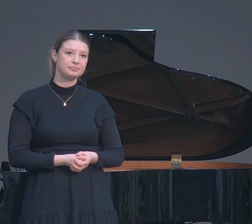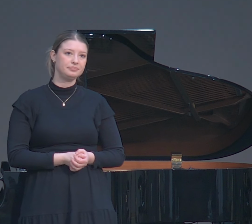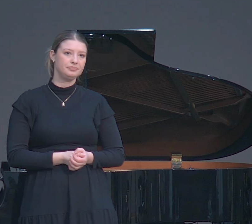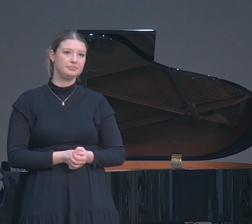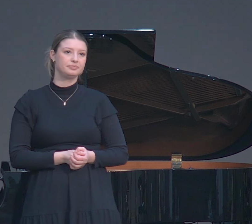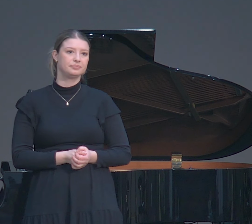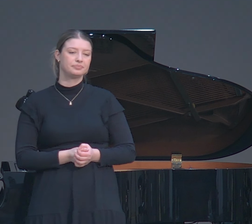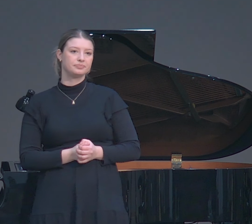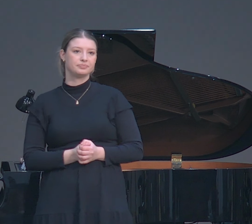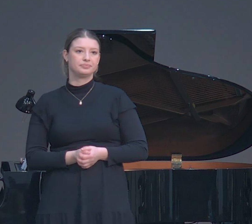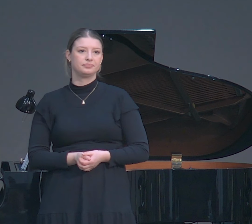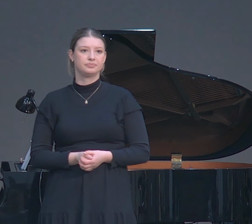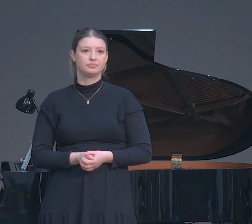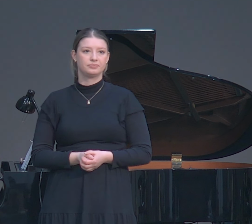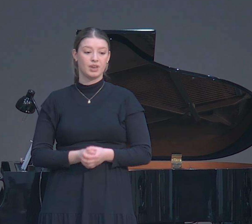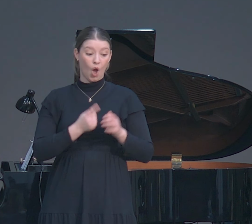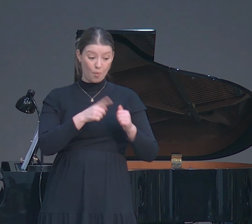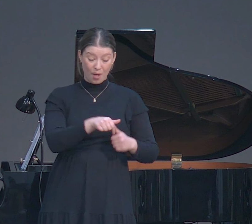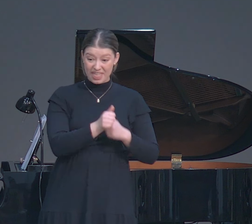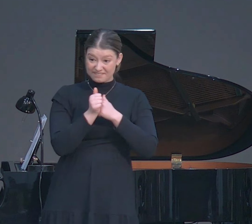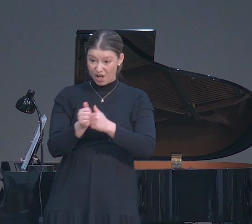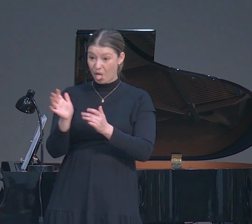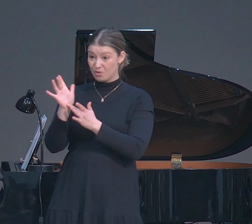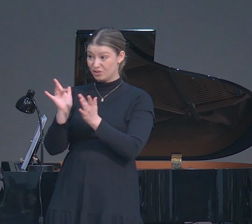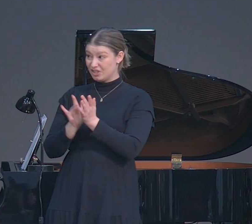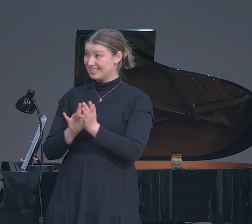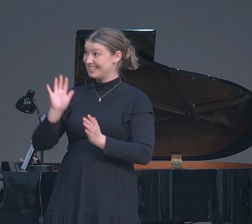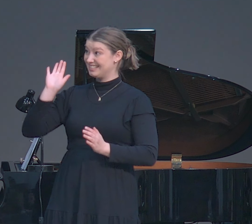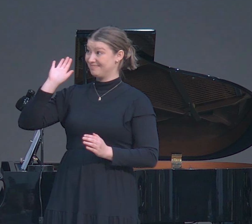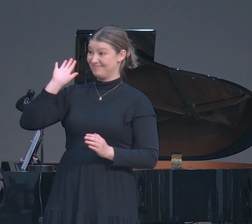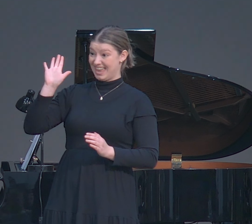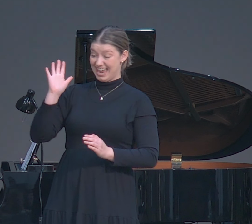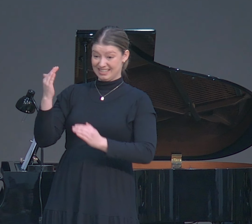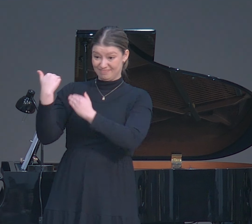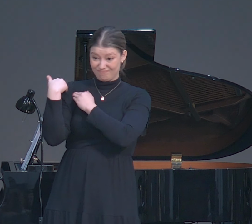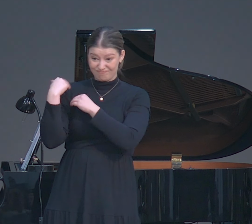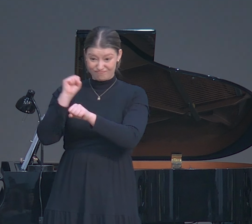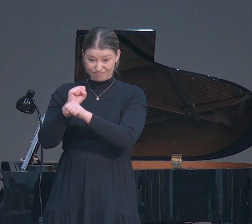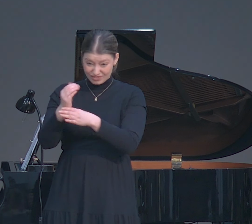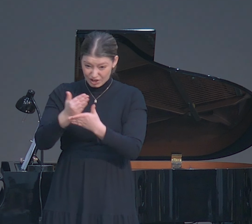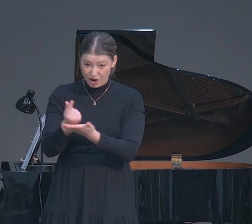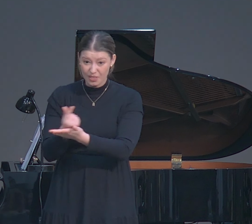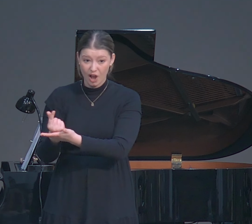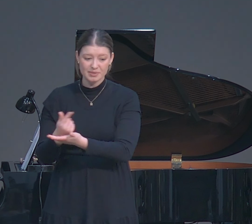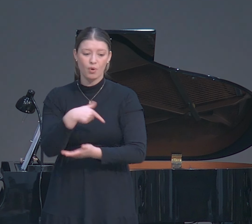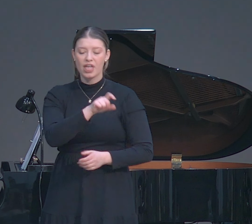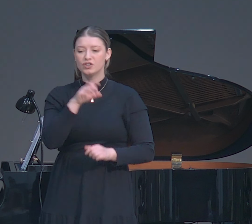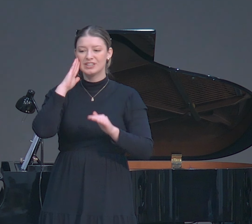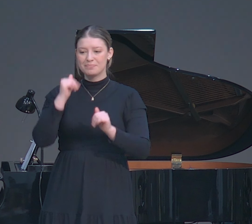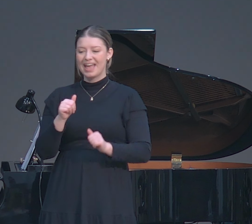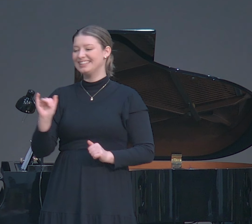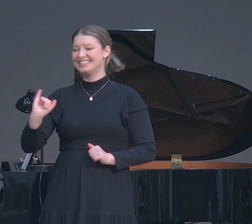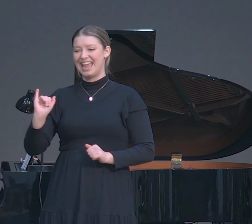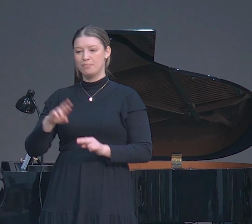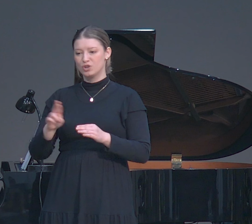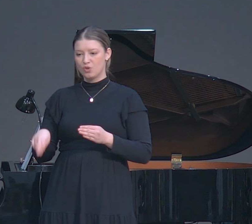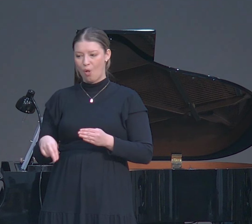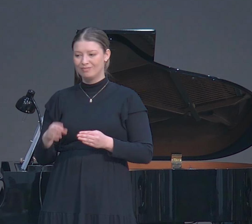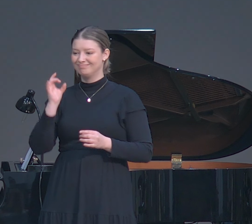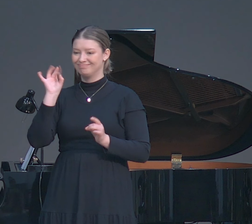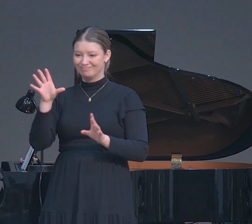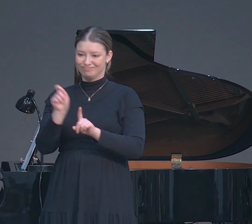As they follow Jesus' mission, they should expect to experience what Jesus himself will experience. The last